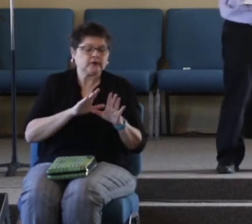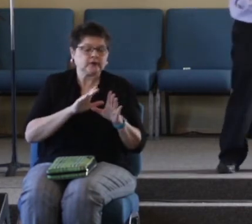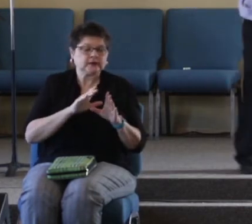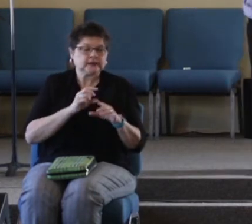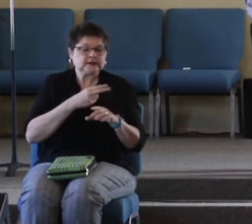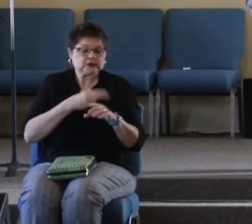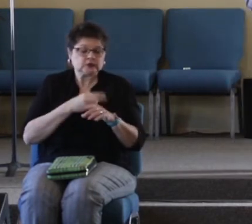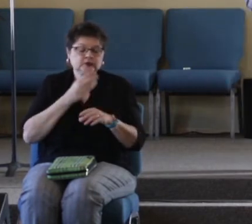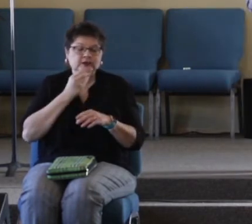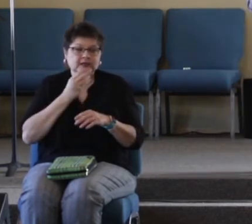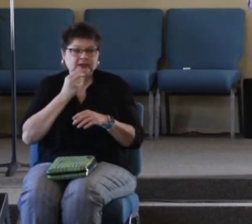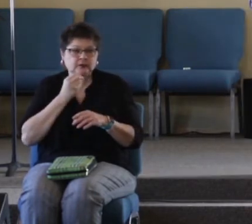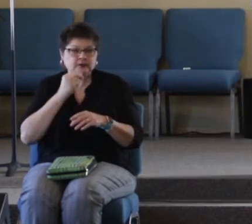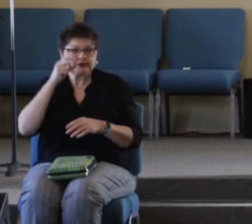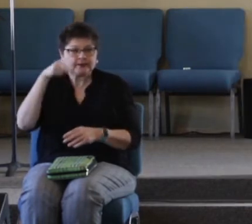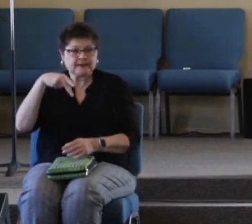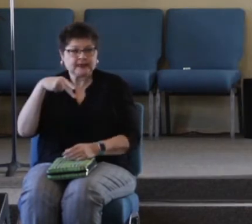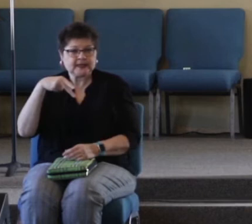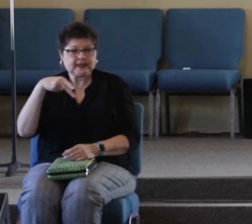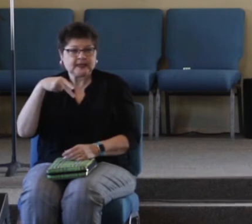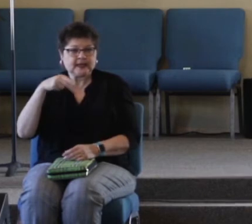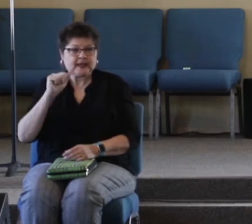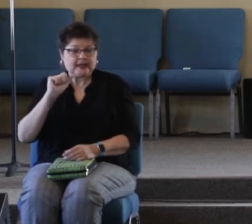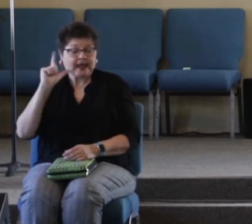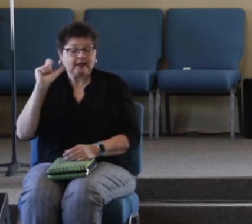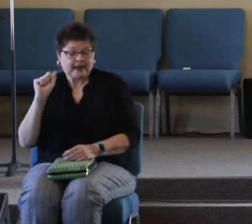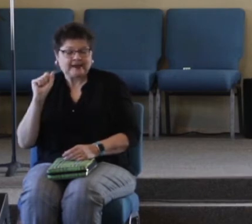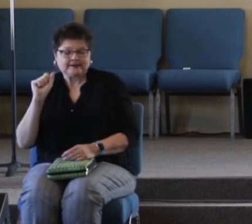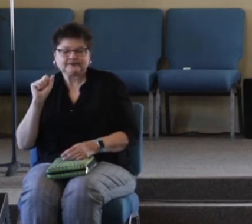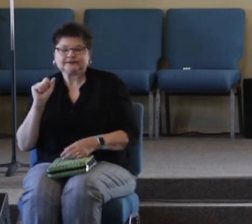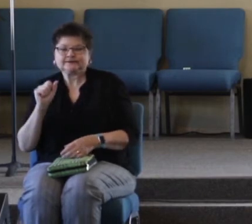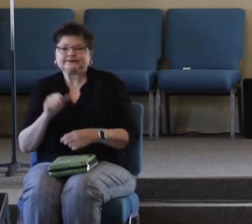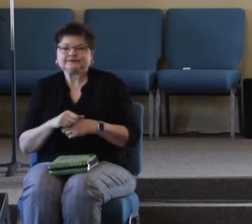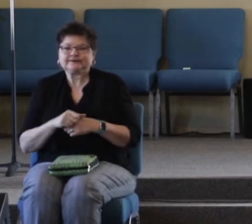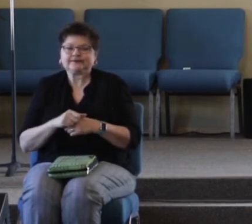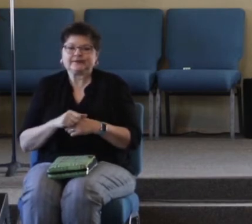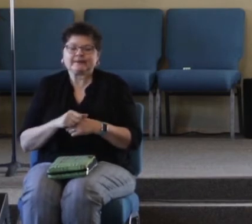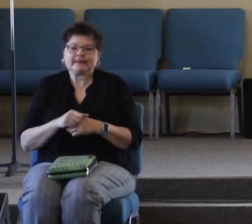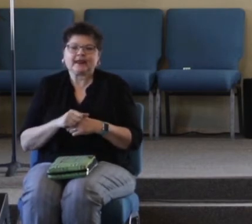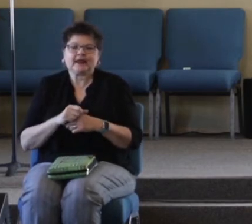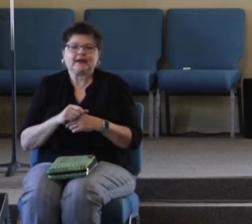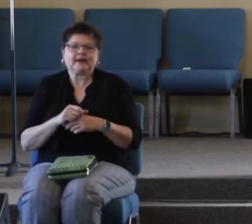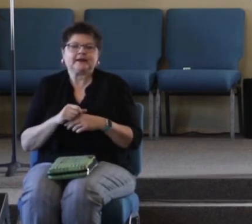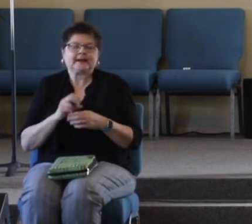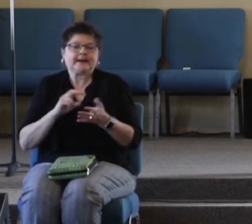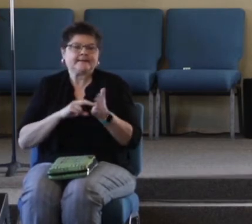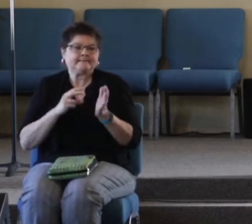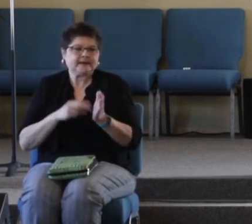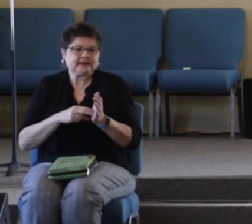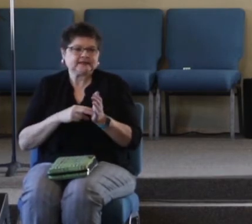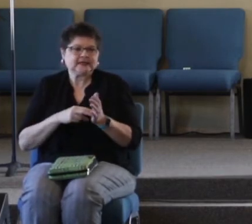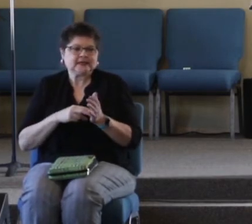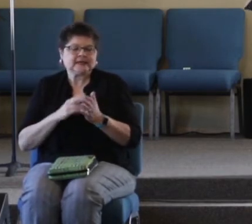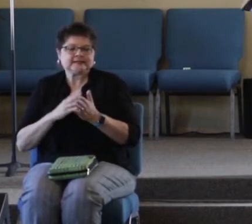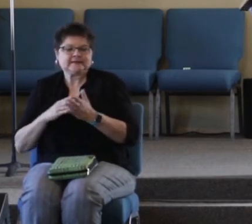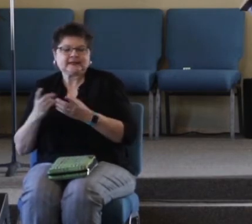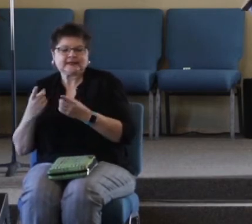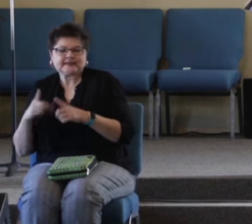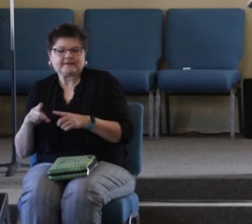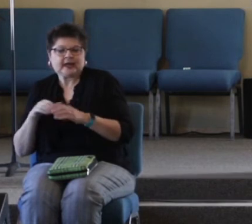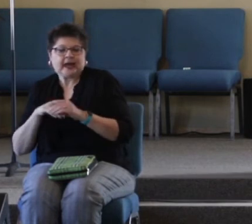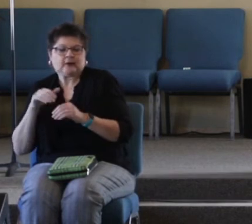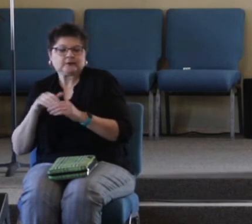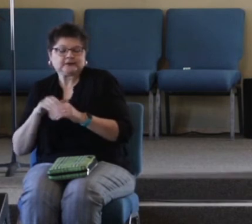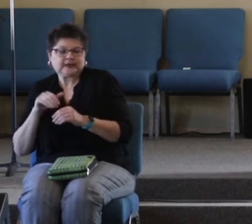here is P-A-L-A, pala, and it indicates a phenomenon lying outside the realm of